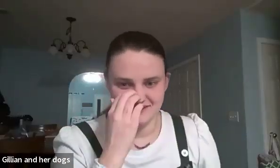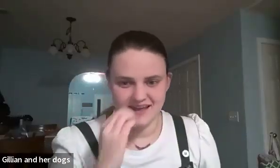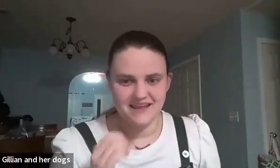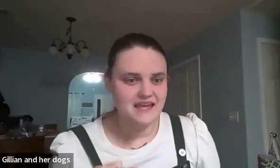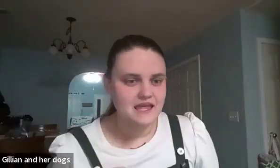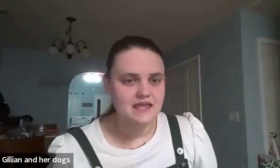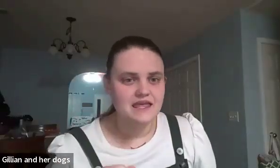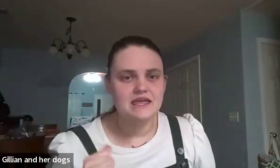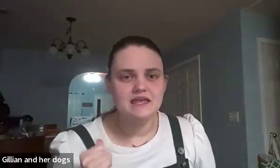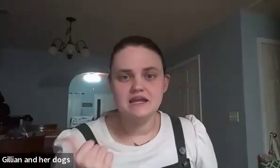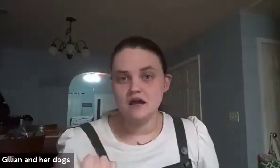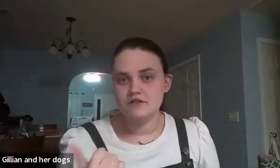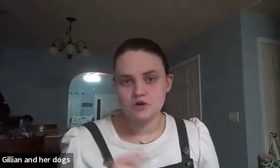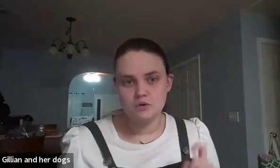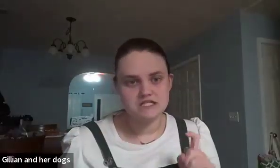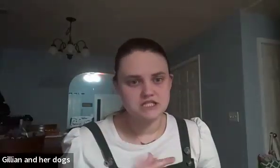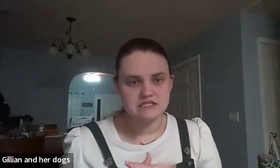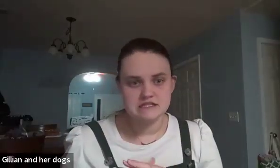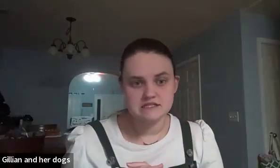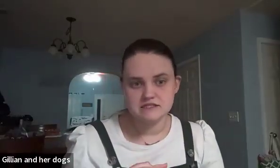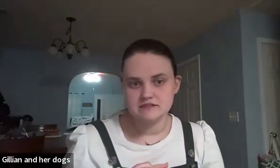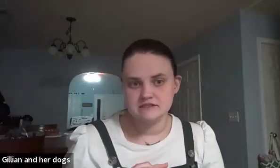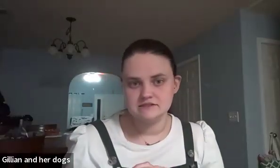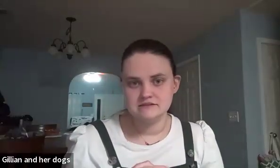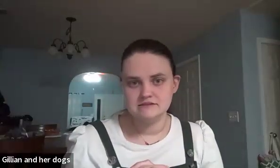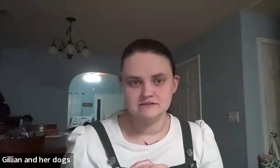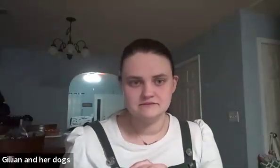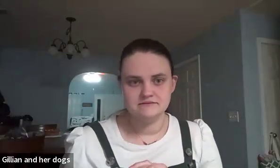Okay. Any other questions?